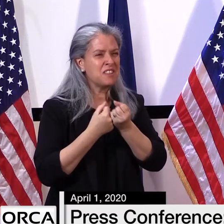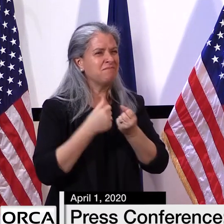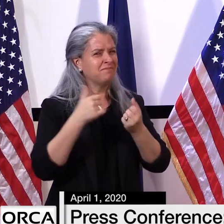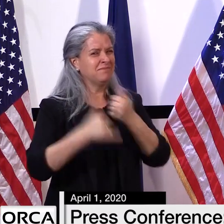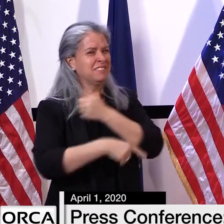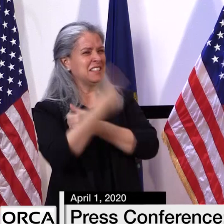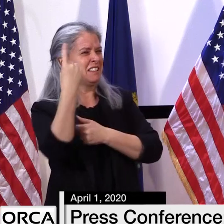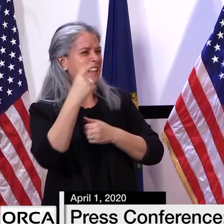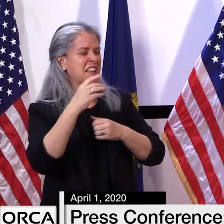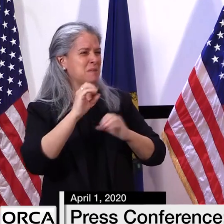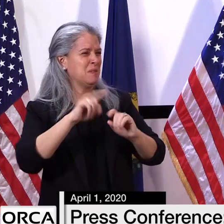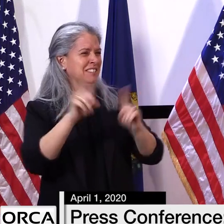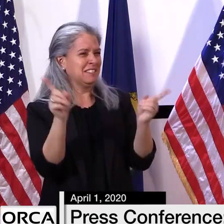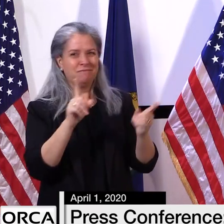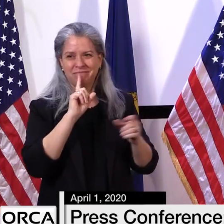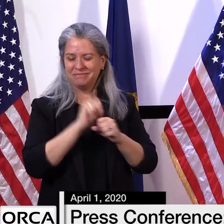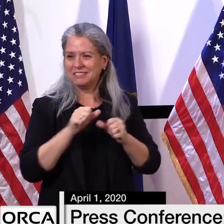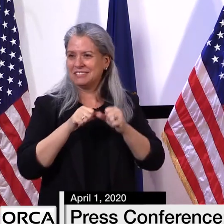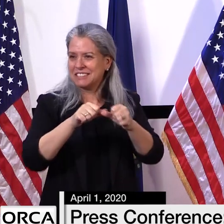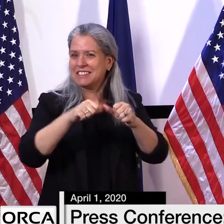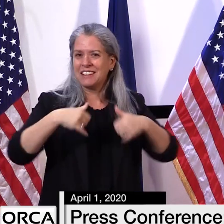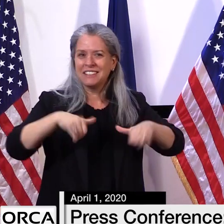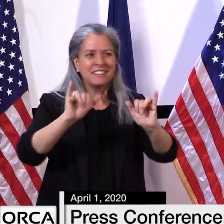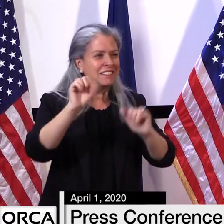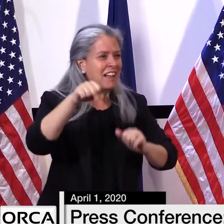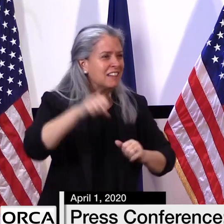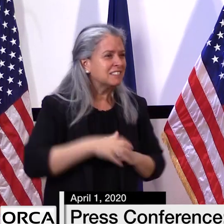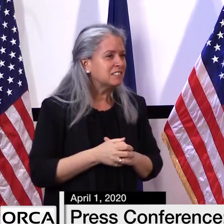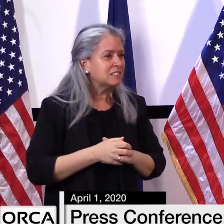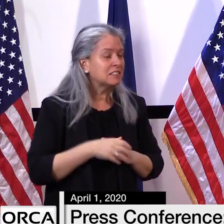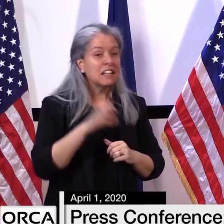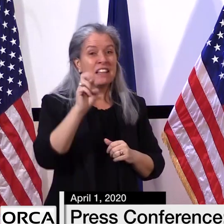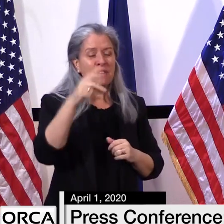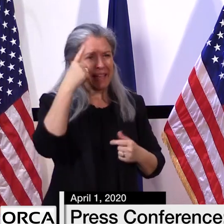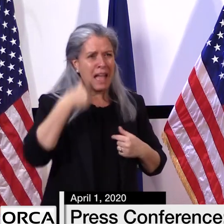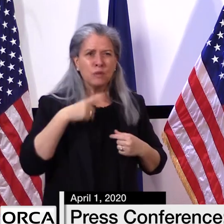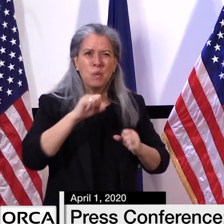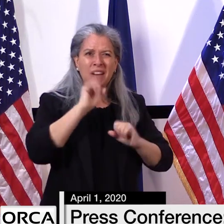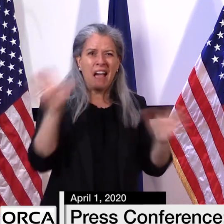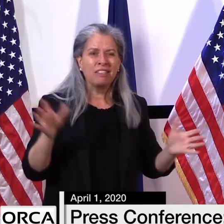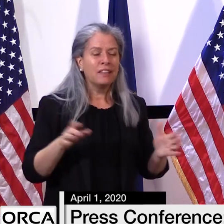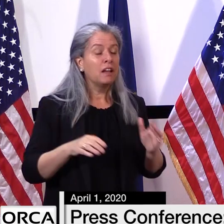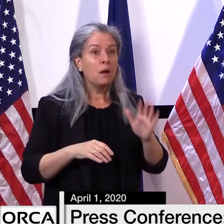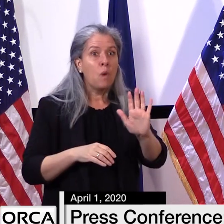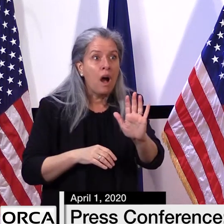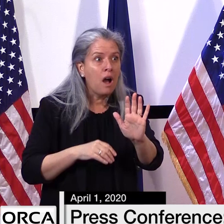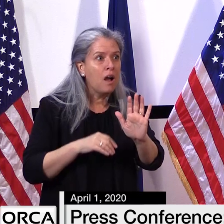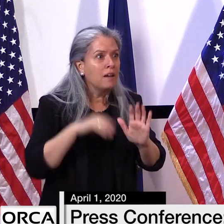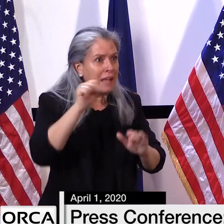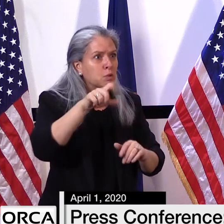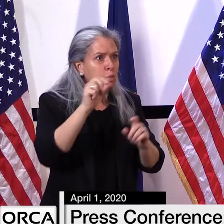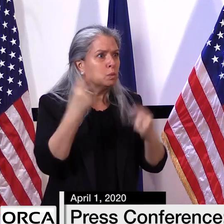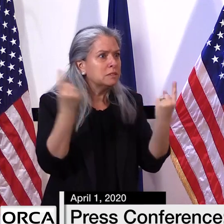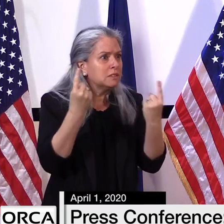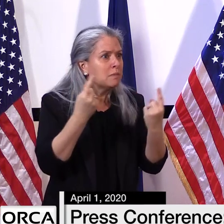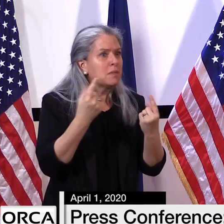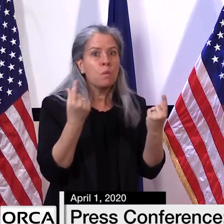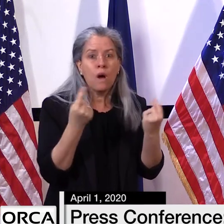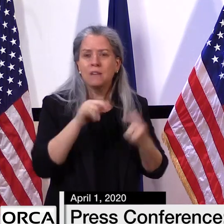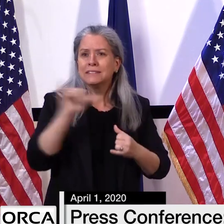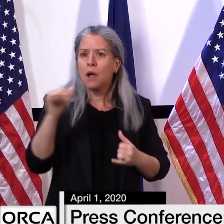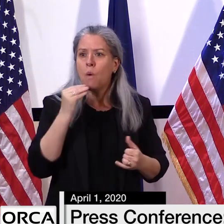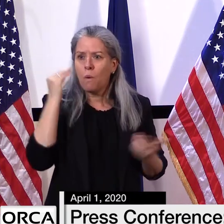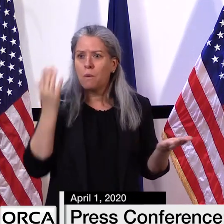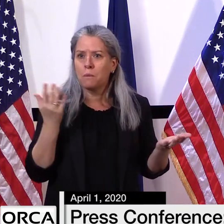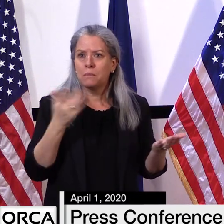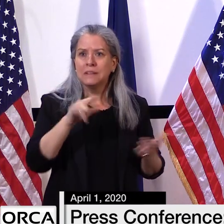today. Even the simple act of staying home is making a huge difference in the battle that we're waging to